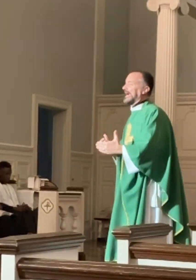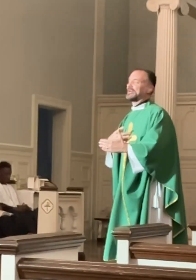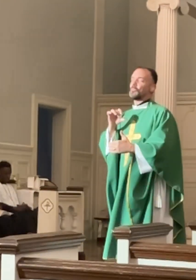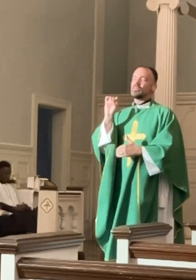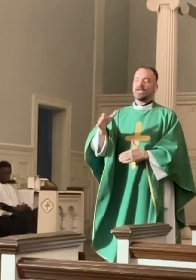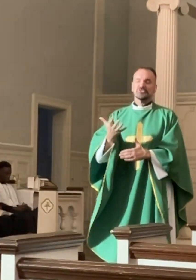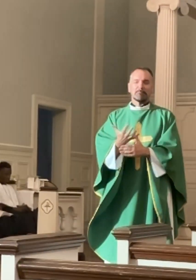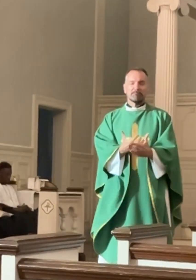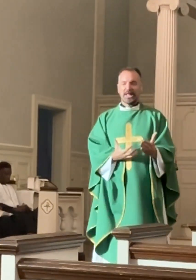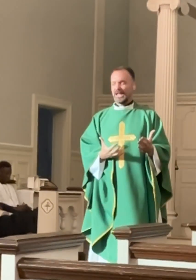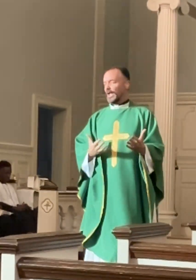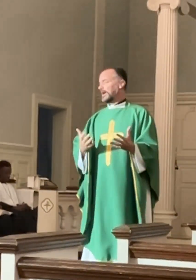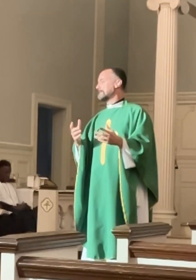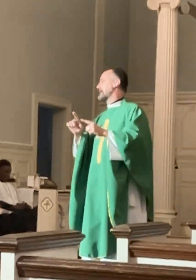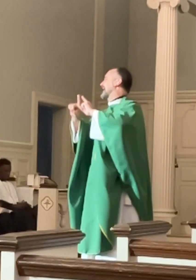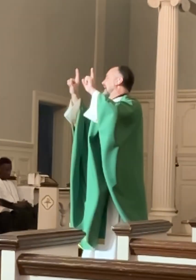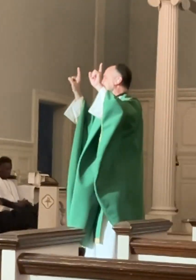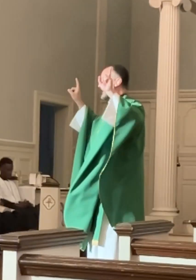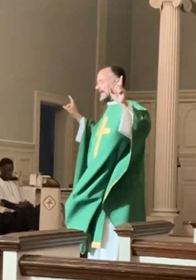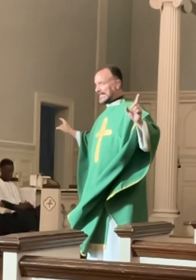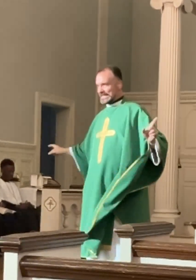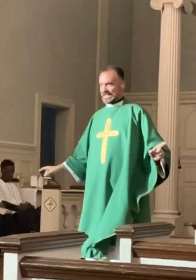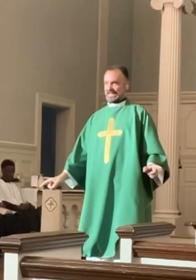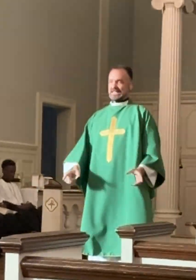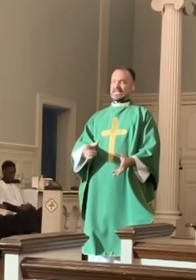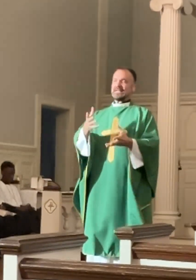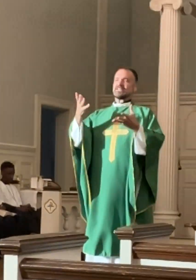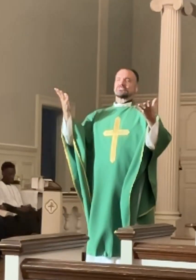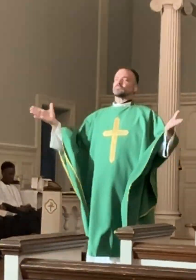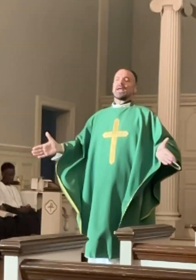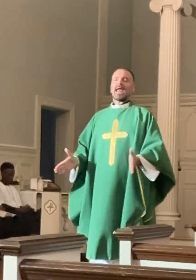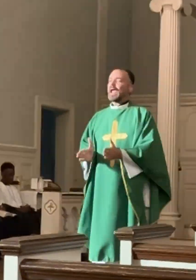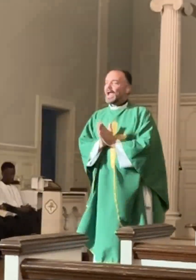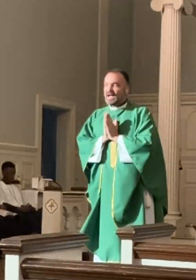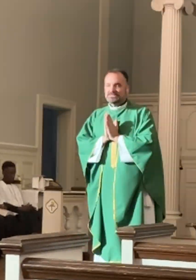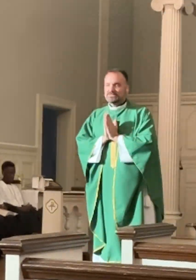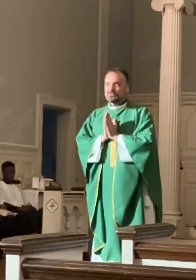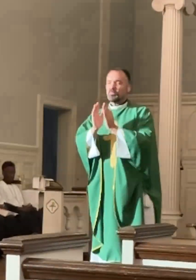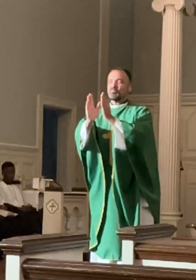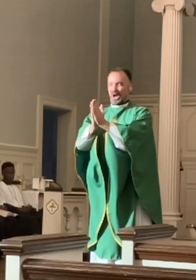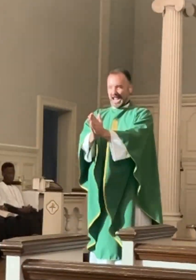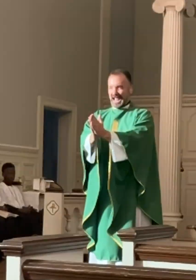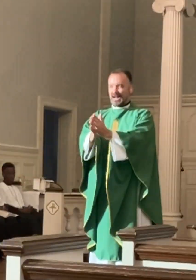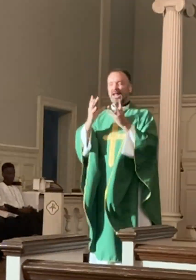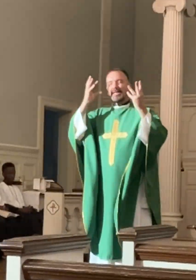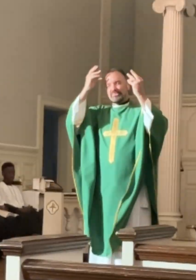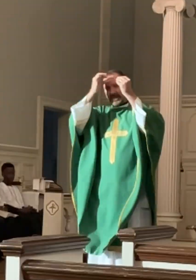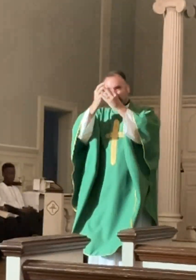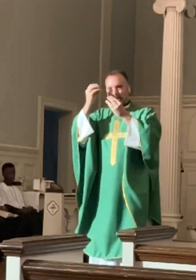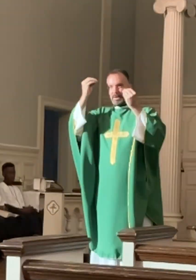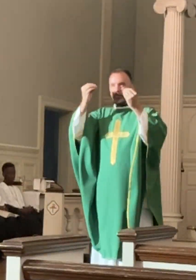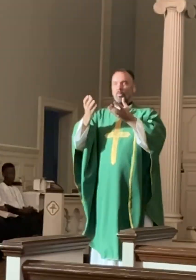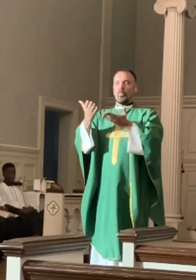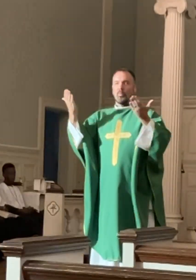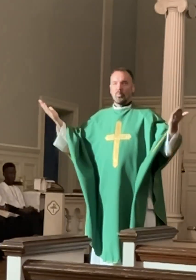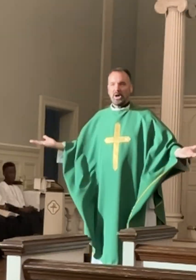was thinking about what to say. And I really don't want to beg. I really don't. But at the same time, I would ask you